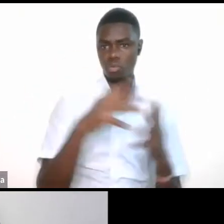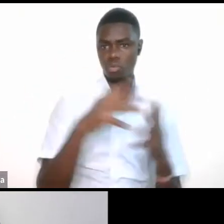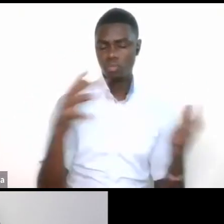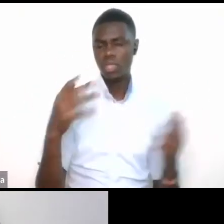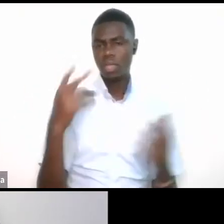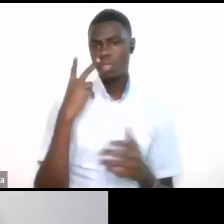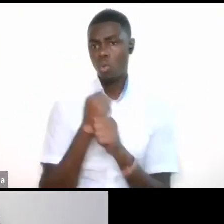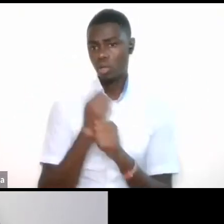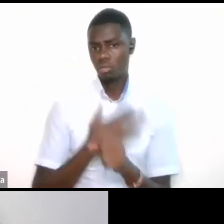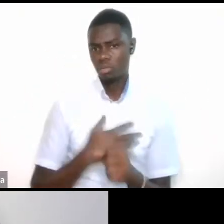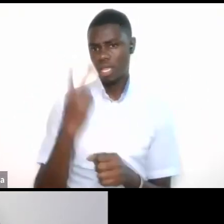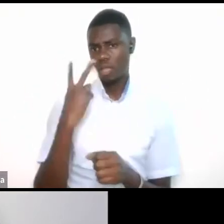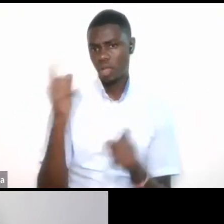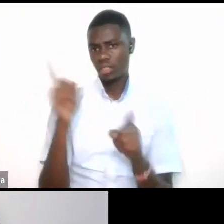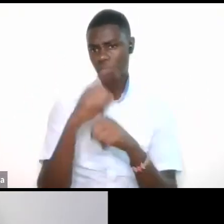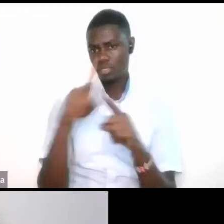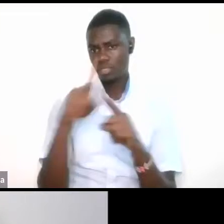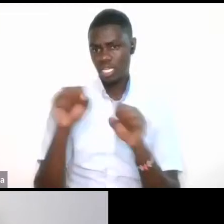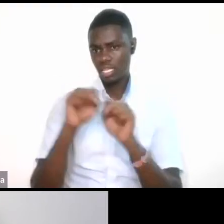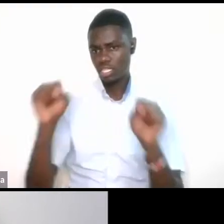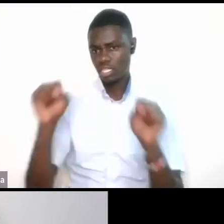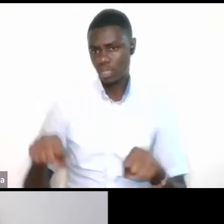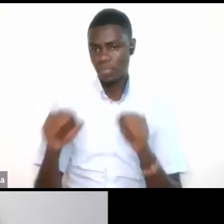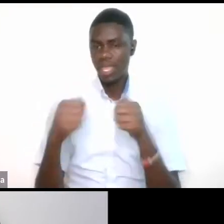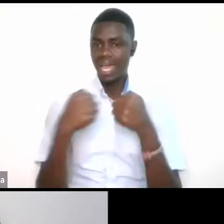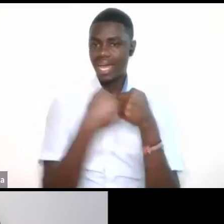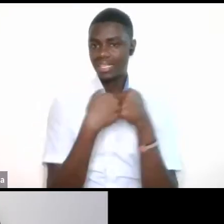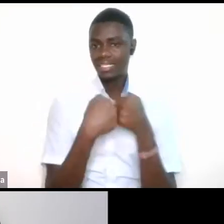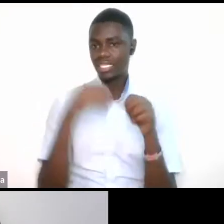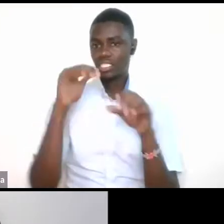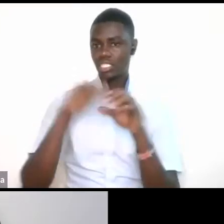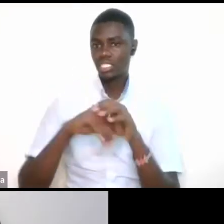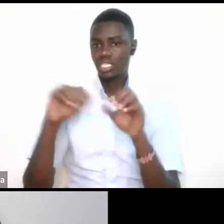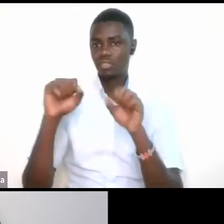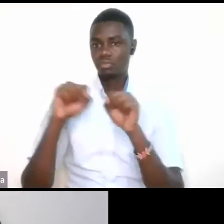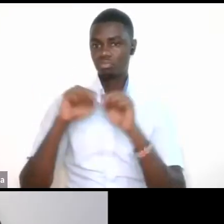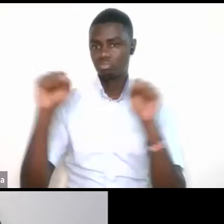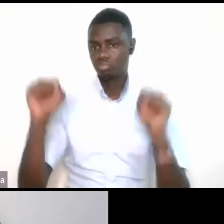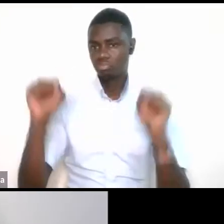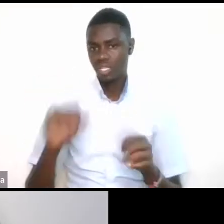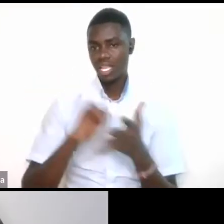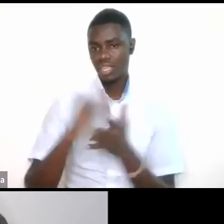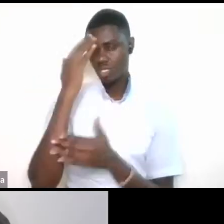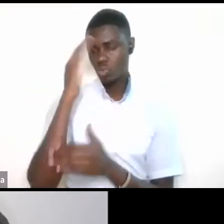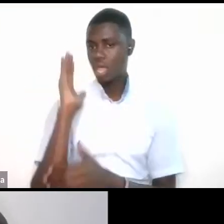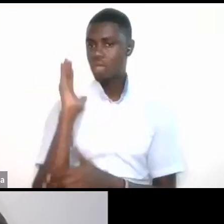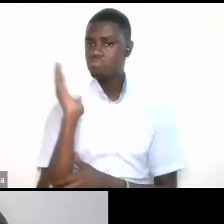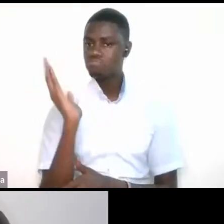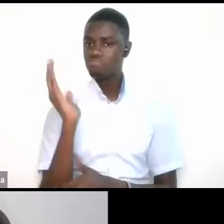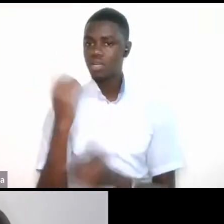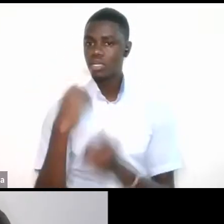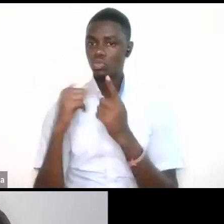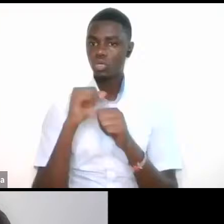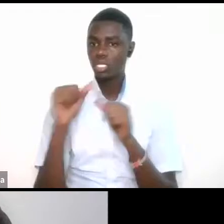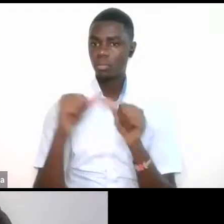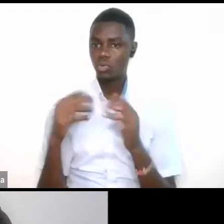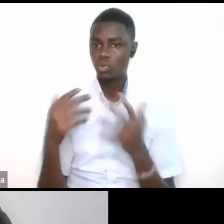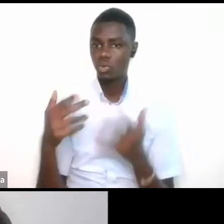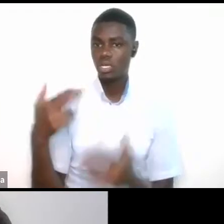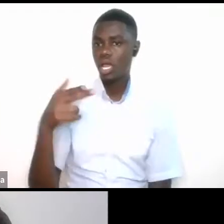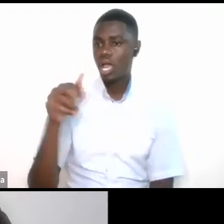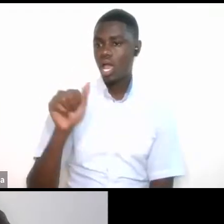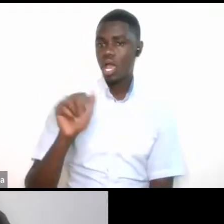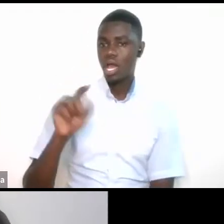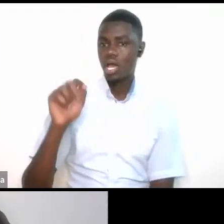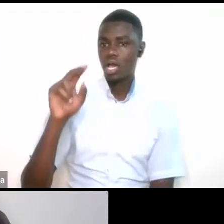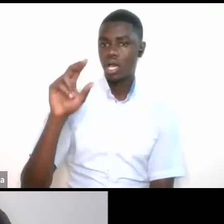and the challenges in those systems. And that's why in my presentation, I spoke about Ofsted, and I spoke about Stephen Ball, who comes from